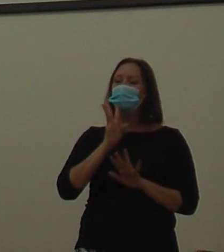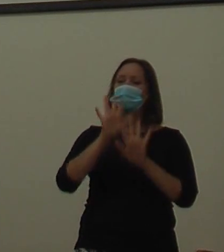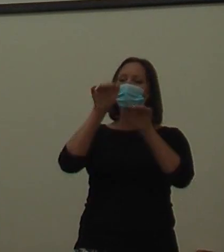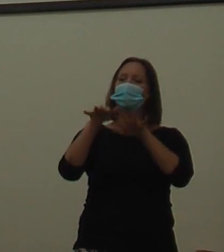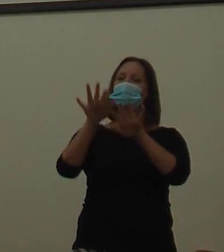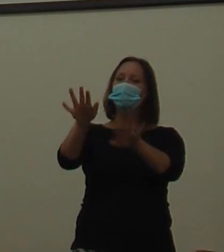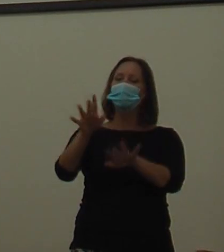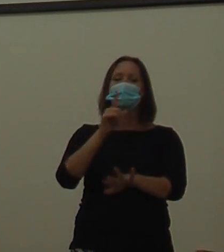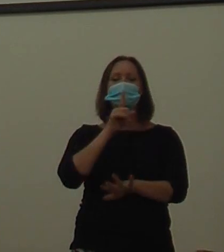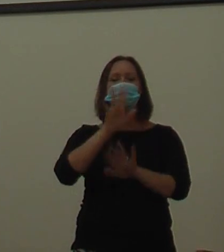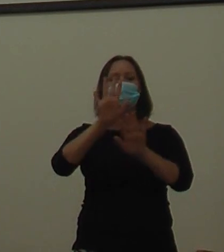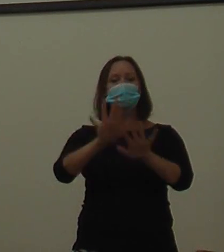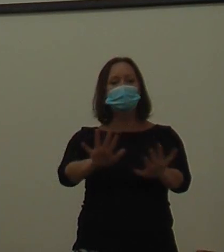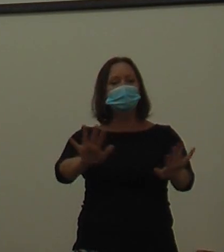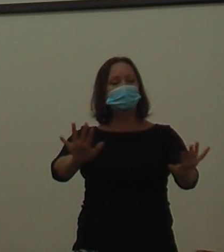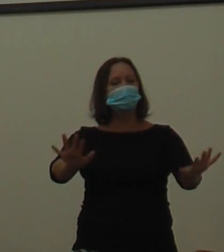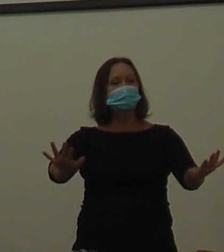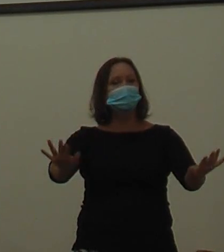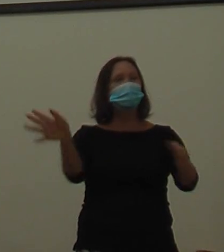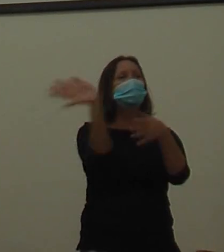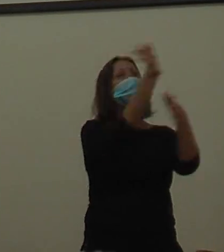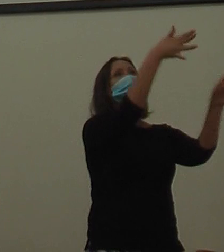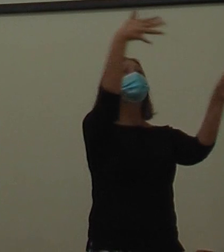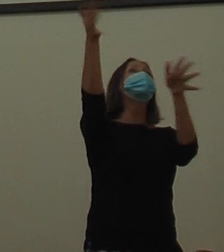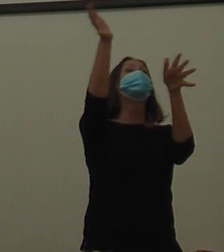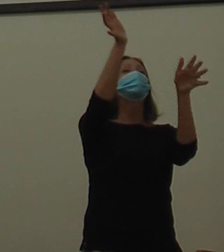still." And the wind died down,